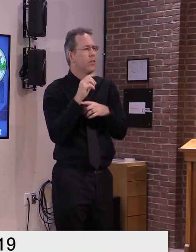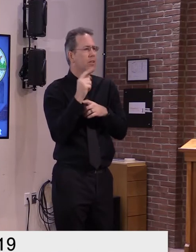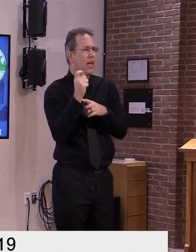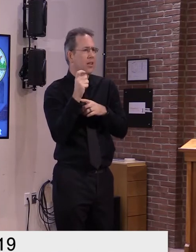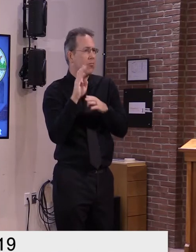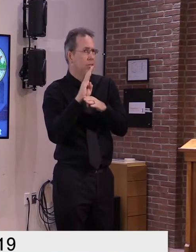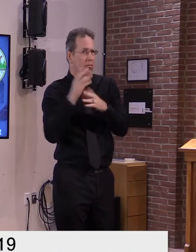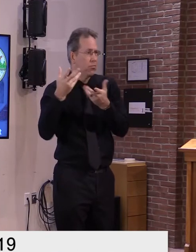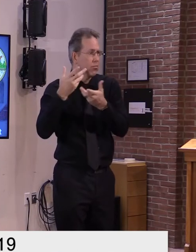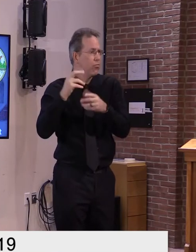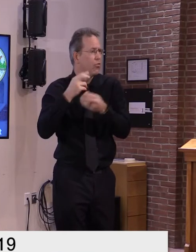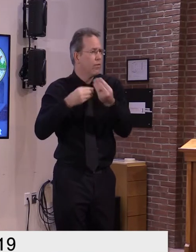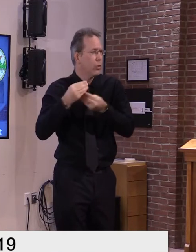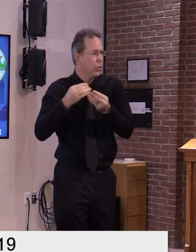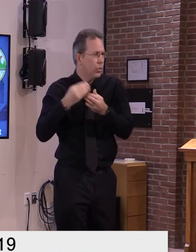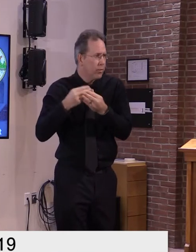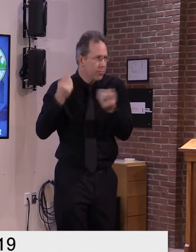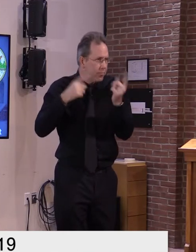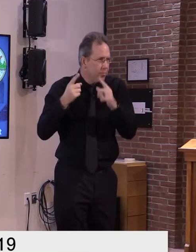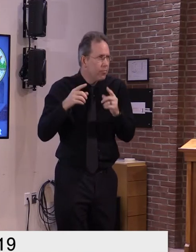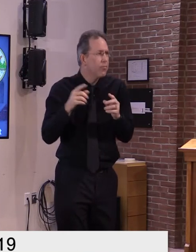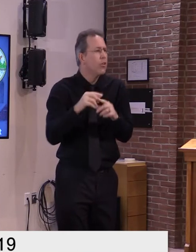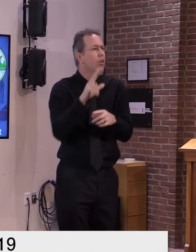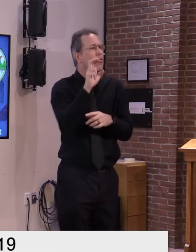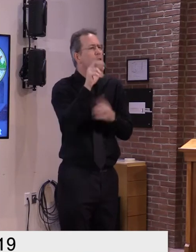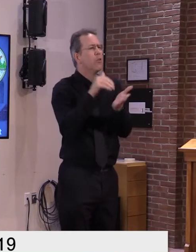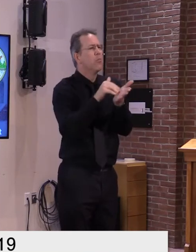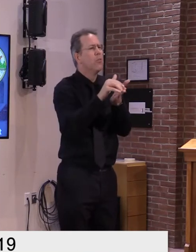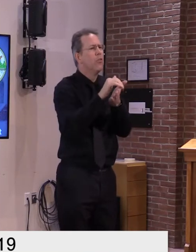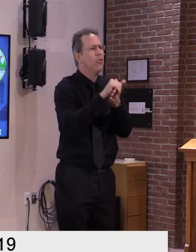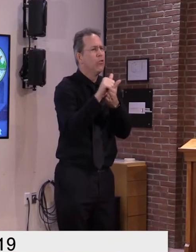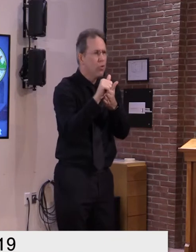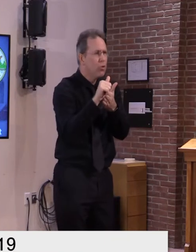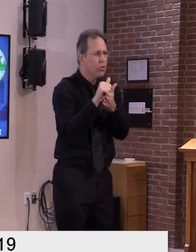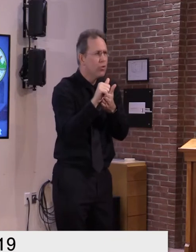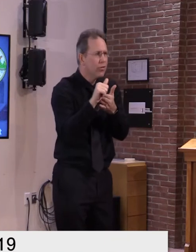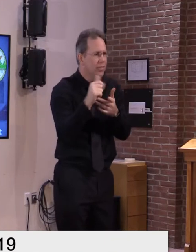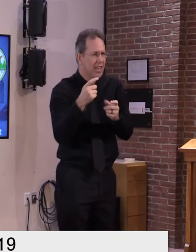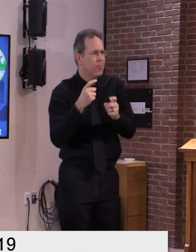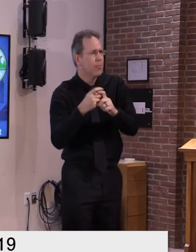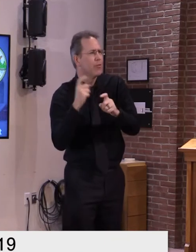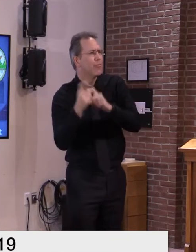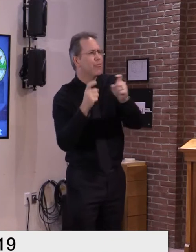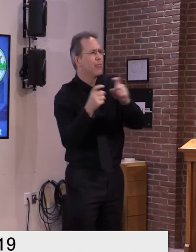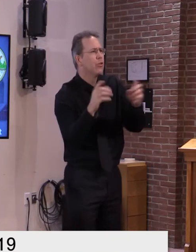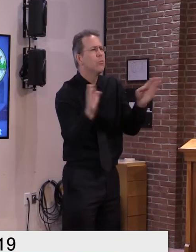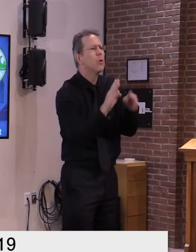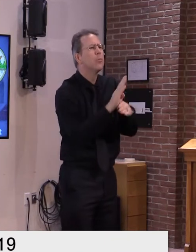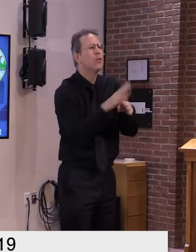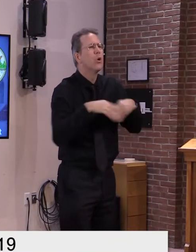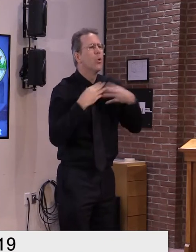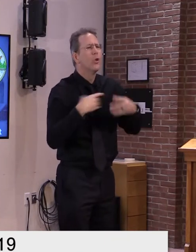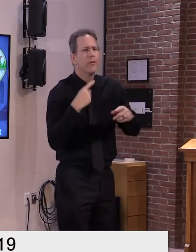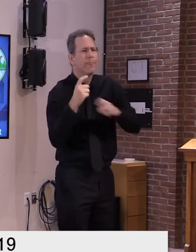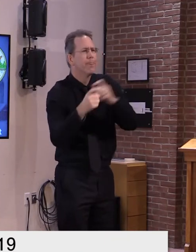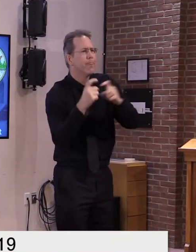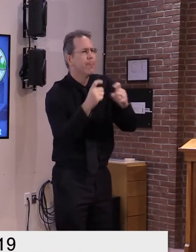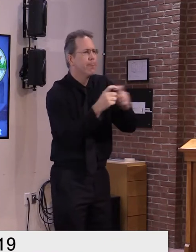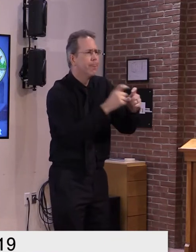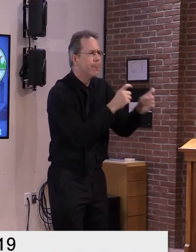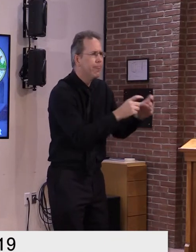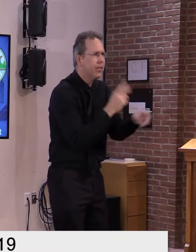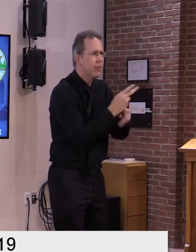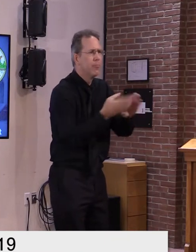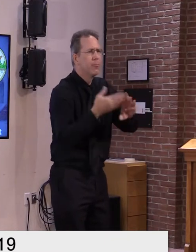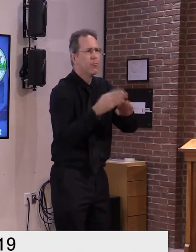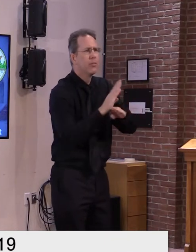$300 million has been granted to small businesses to keep them afloat during these trying times.